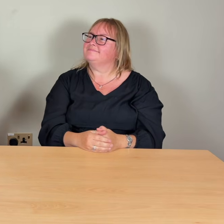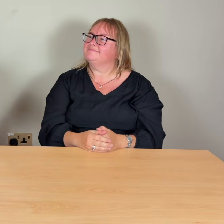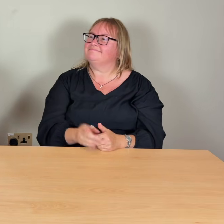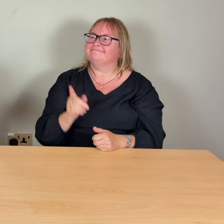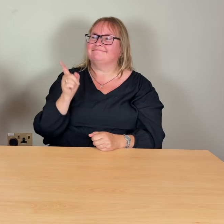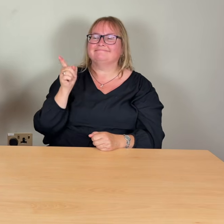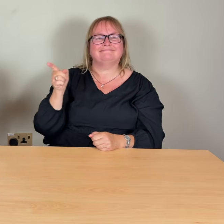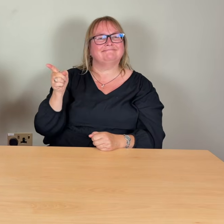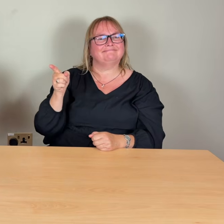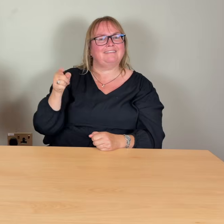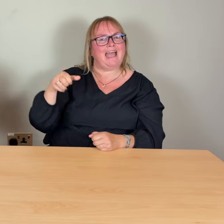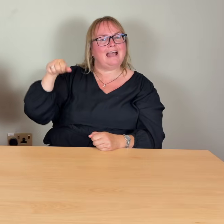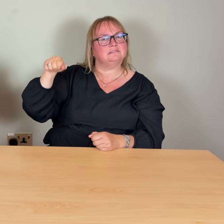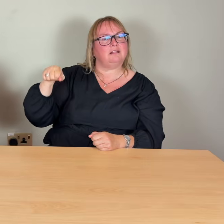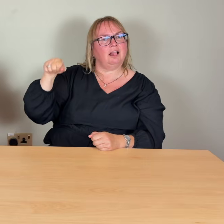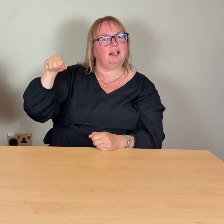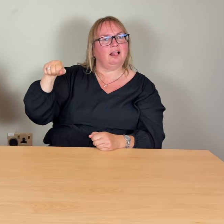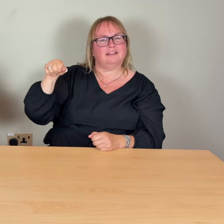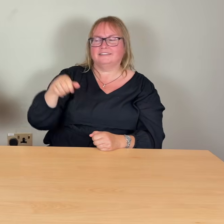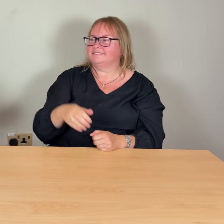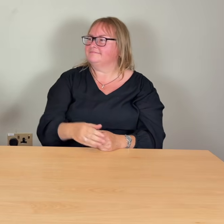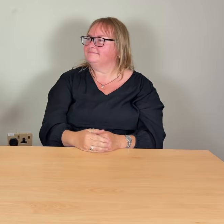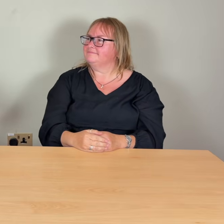And this creates your handle.